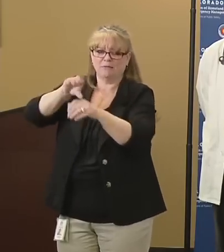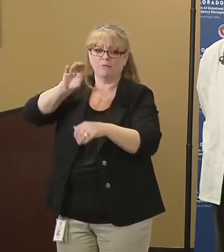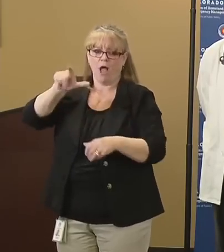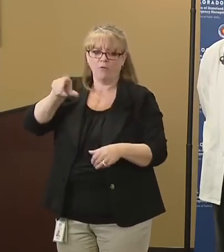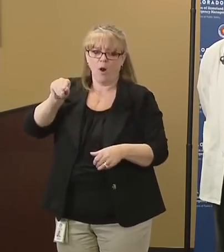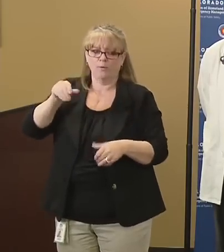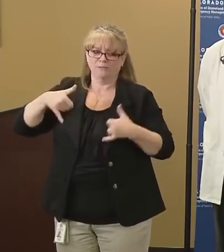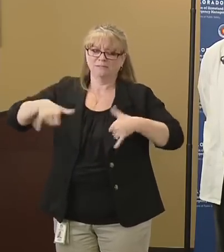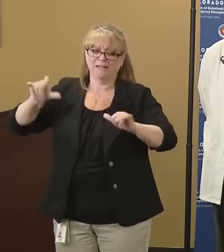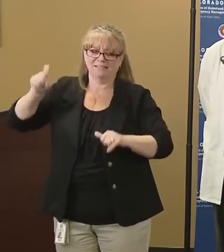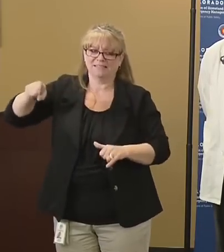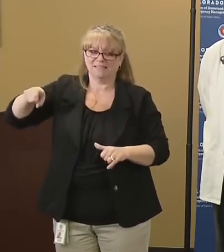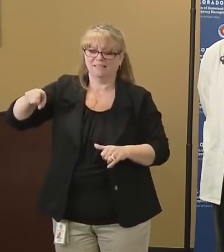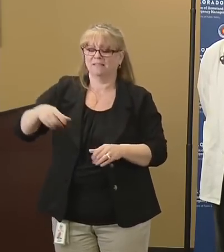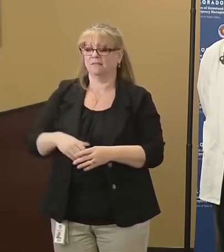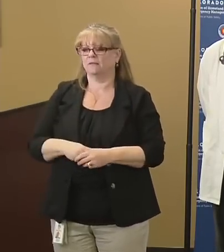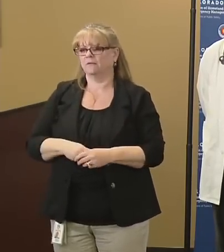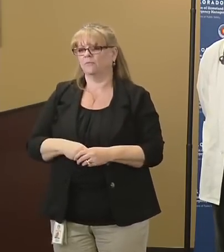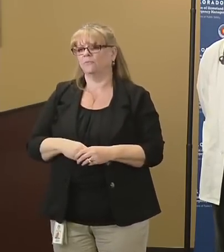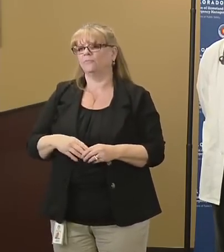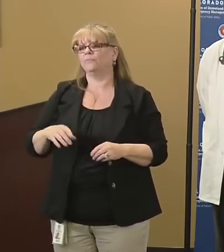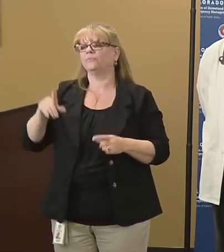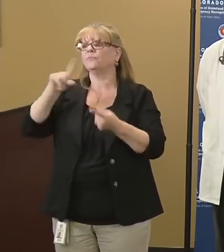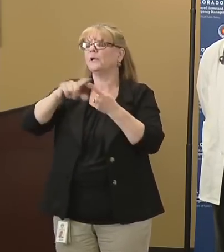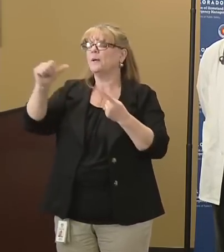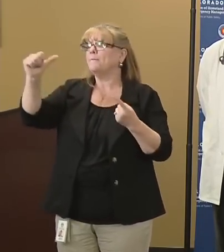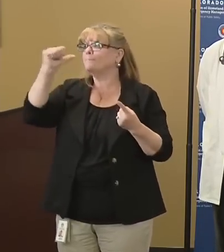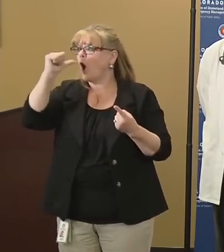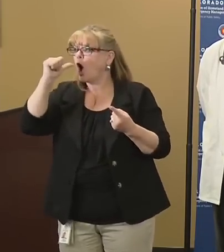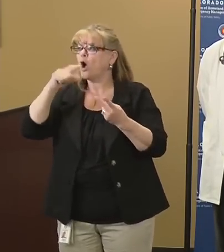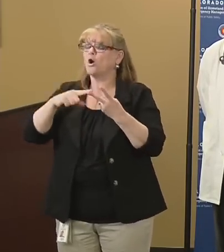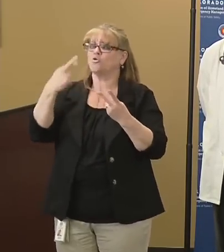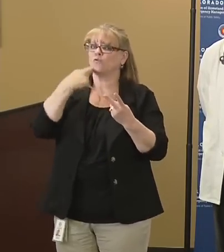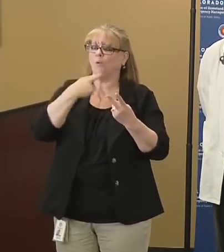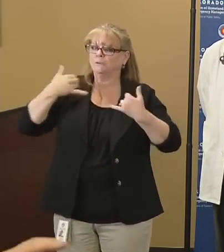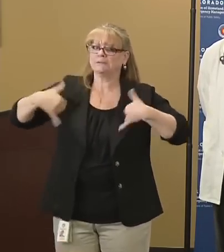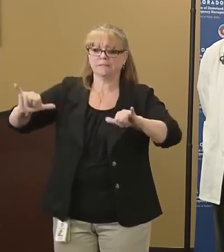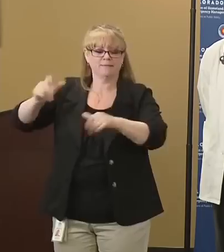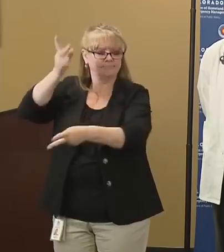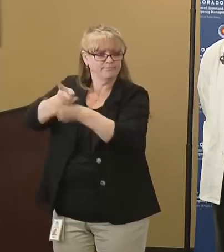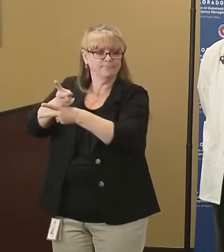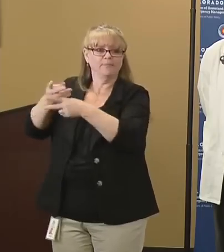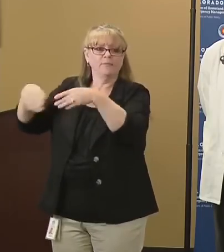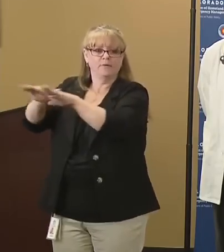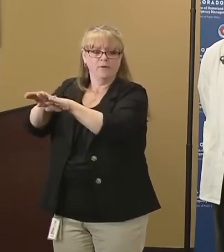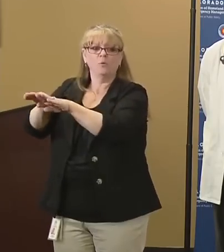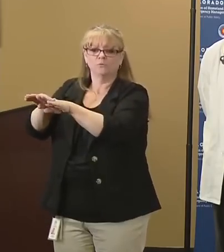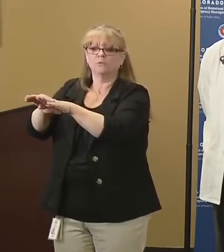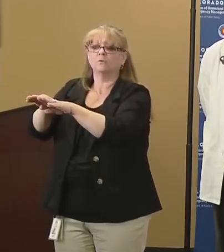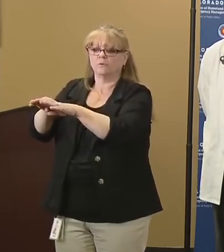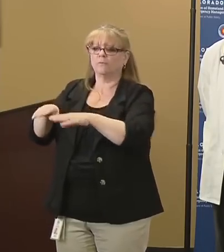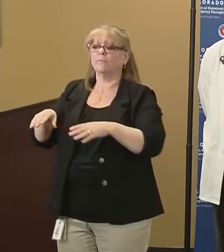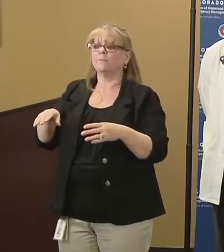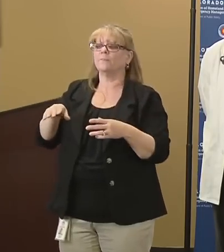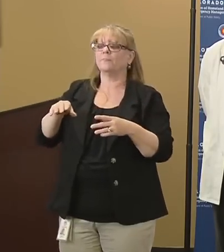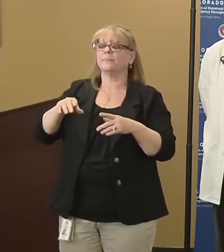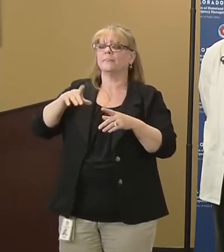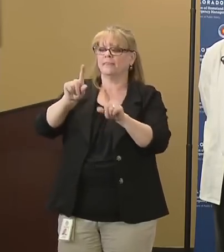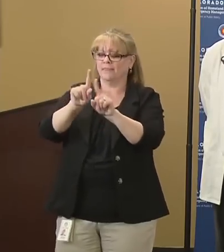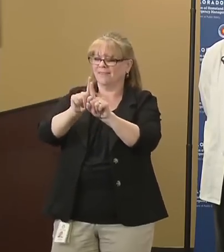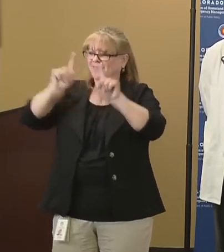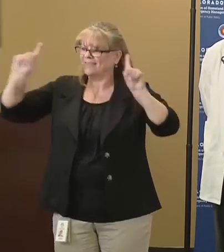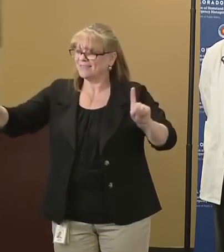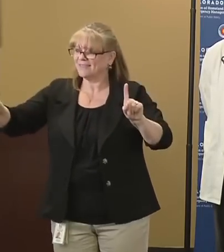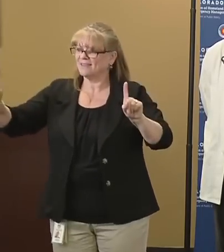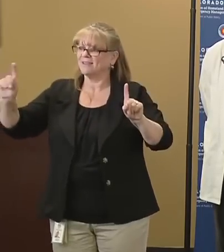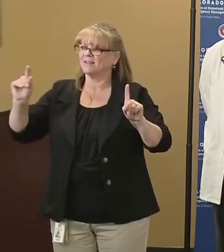club closure, is already showing its impact. We fully expect that these additional separation measures, as long as people are following them,